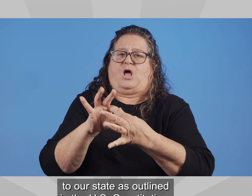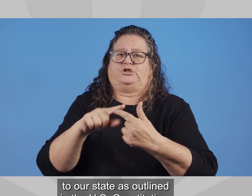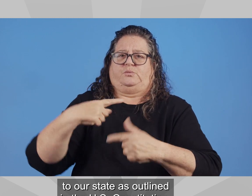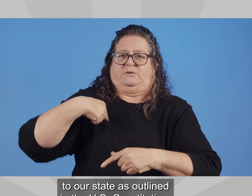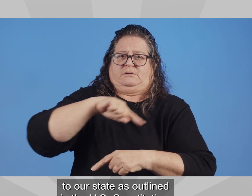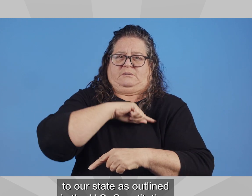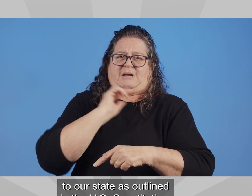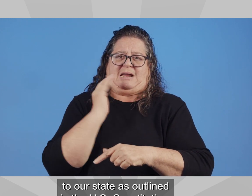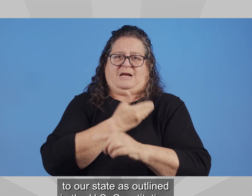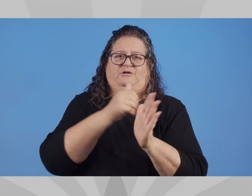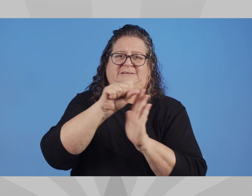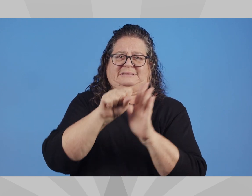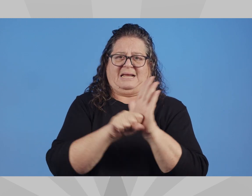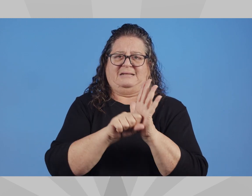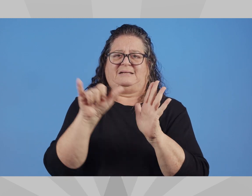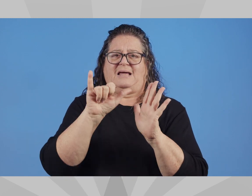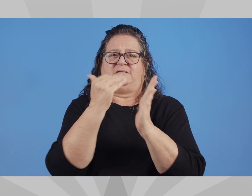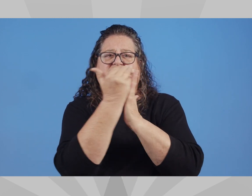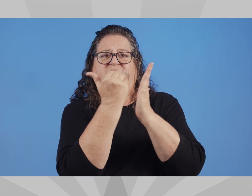the U.S. Constitution.